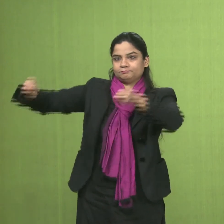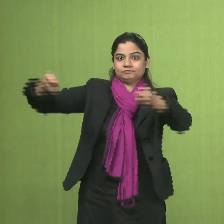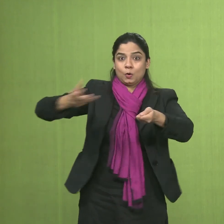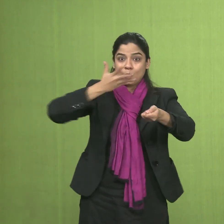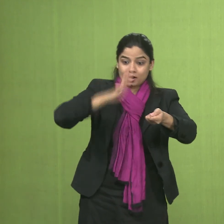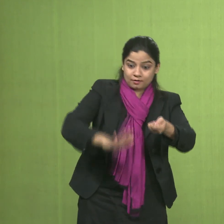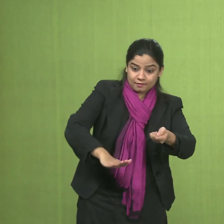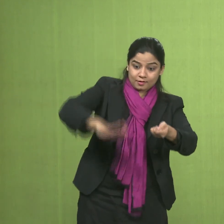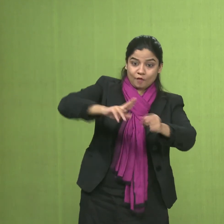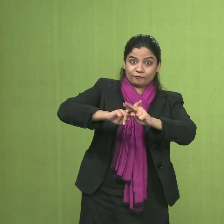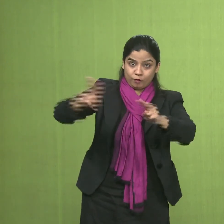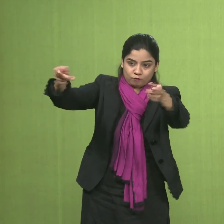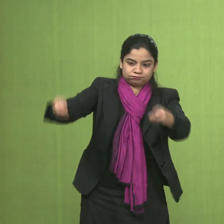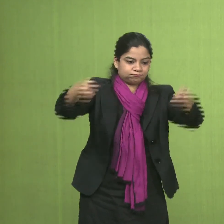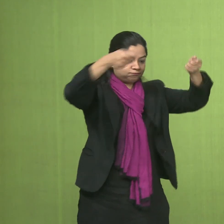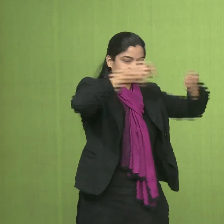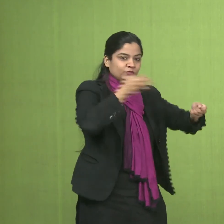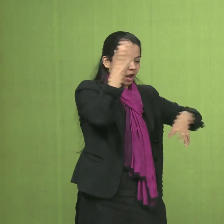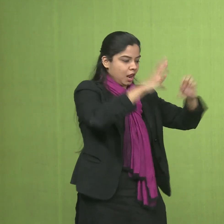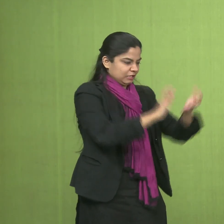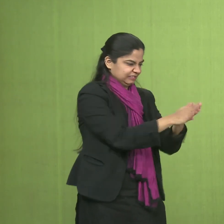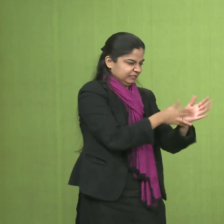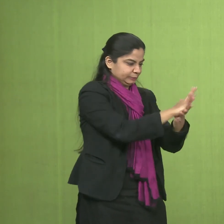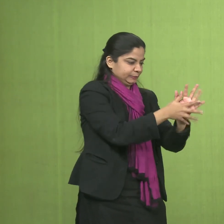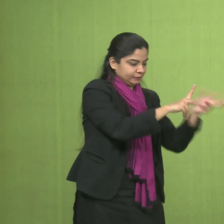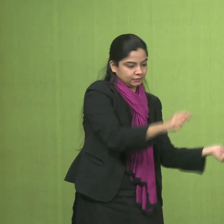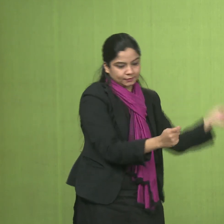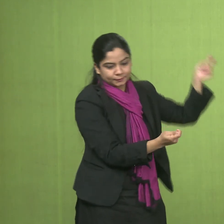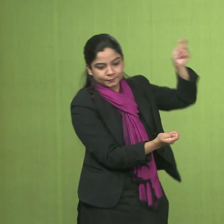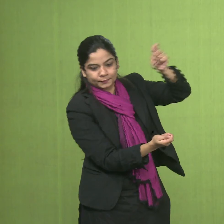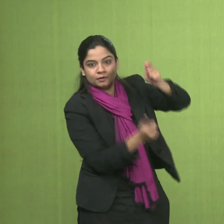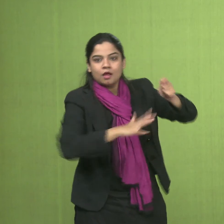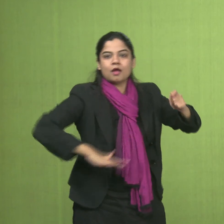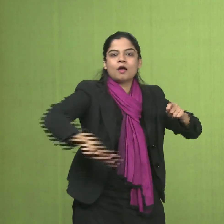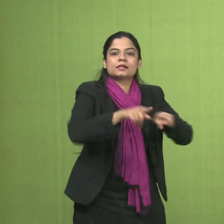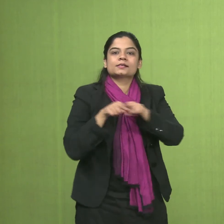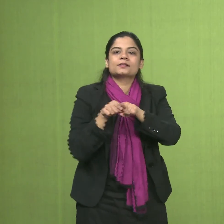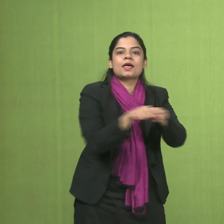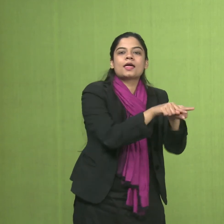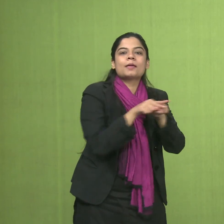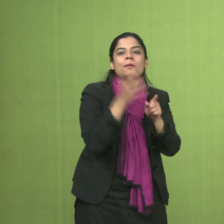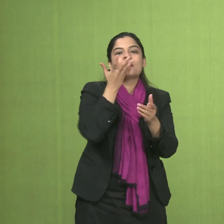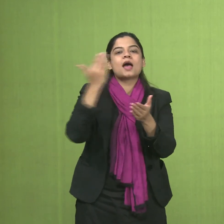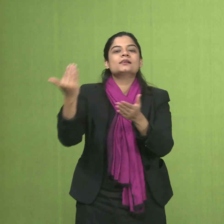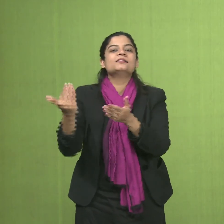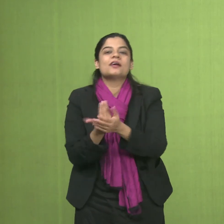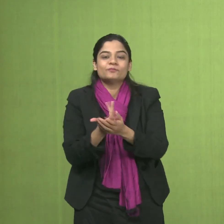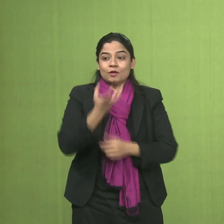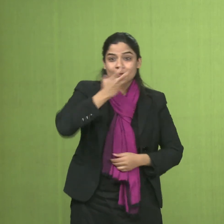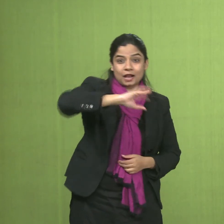bowl, fill water in it, and then clean all the vegetables at once, and then drain it out. Rather than cleaning